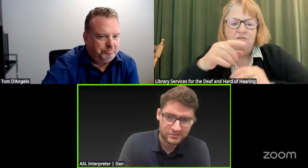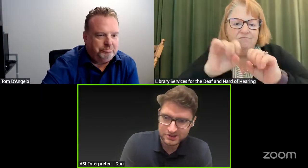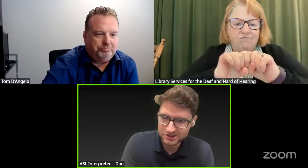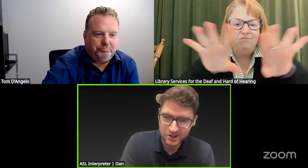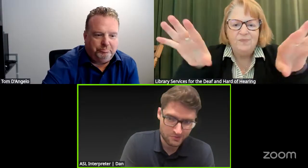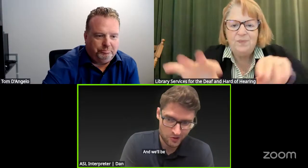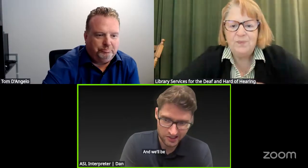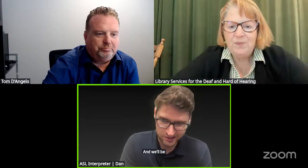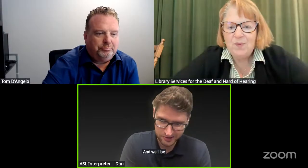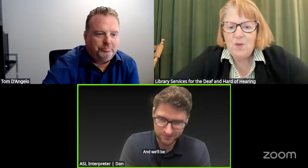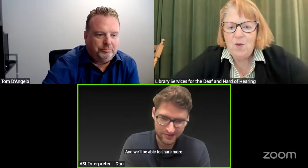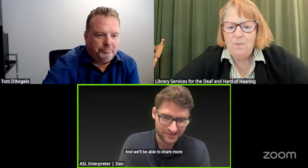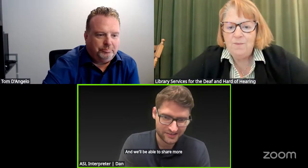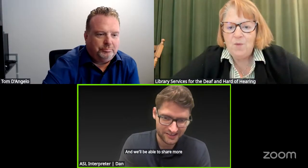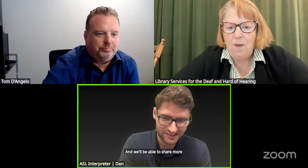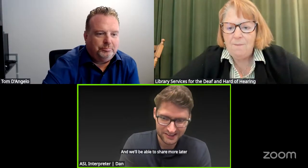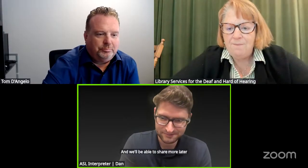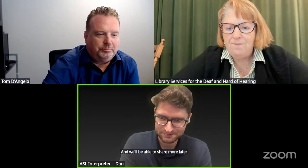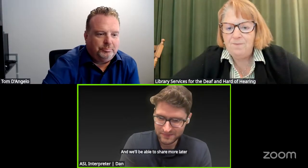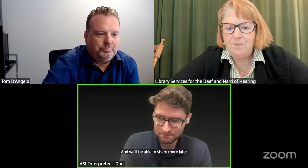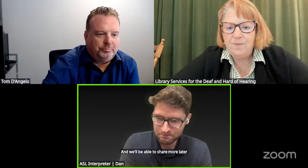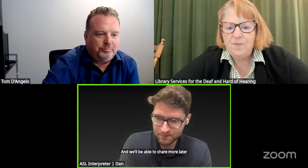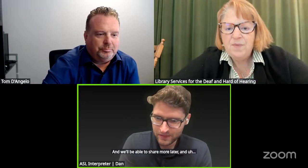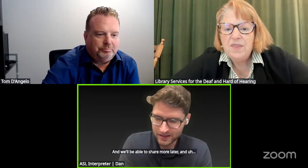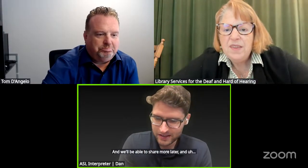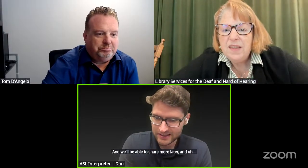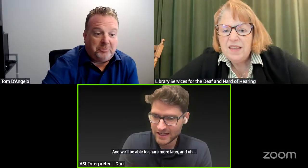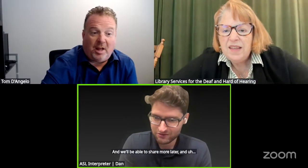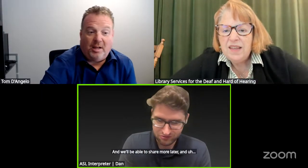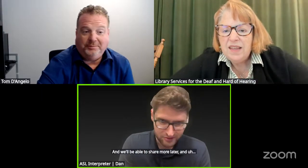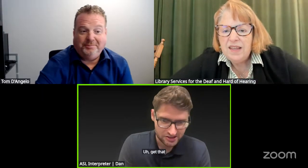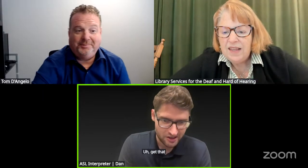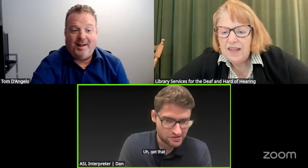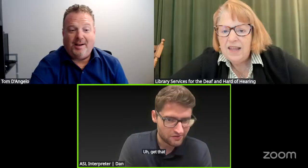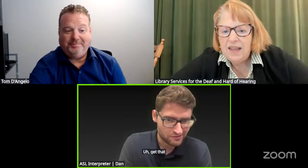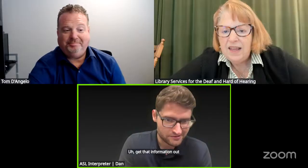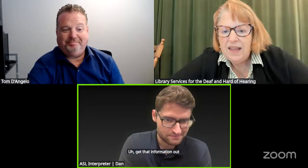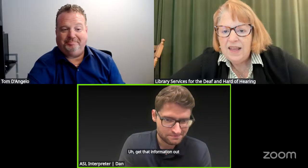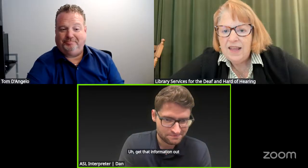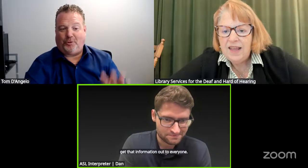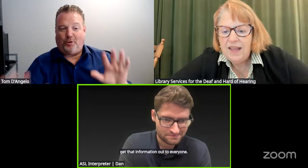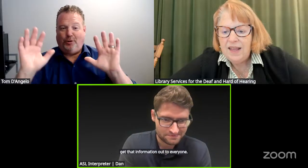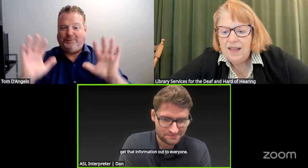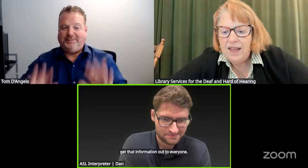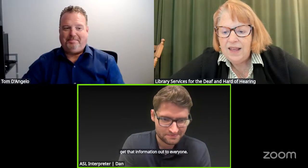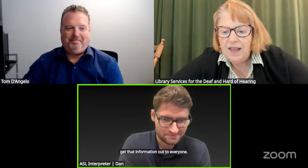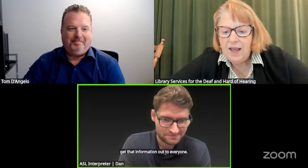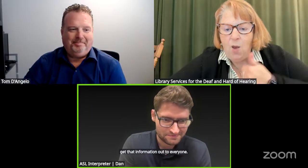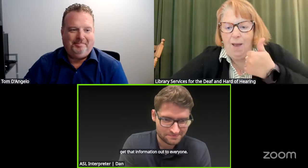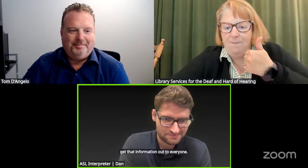And we'll be able to share more later and get that information out to everyone.